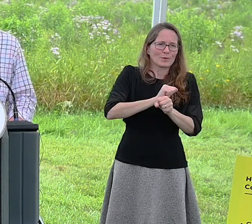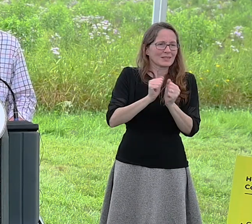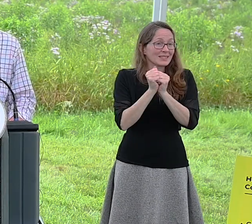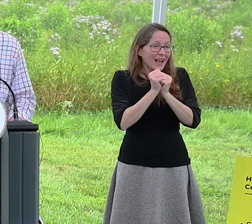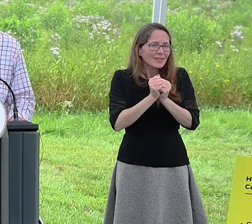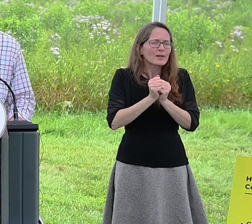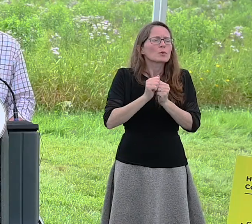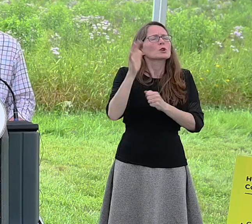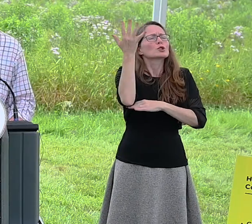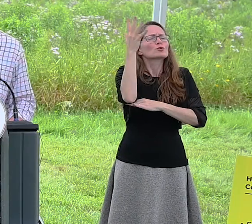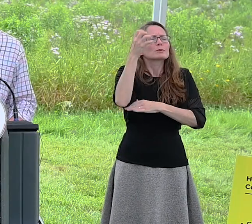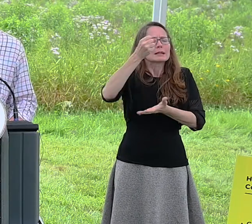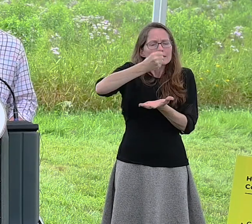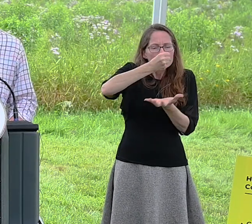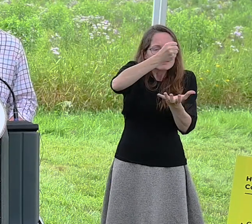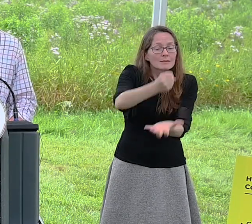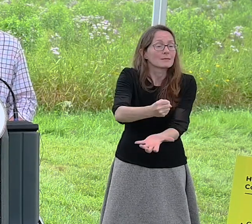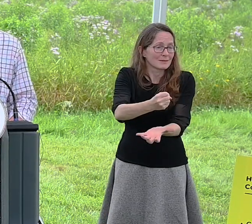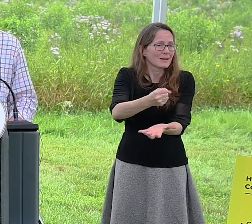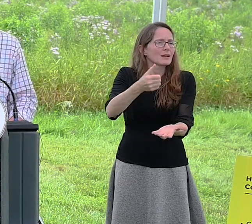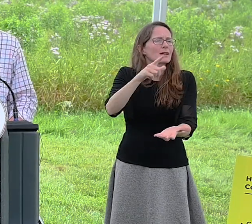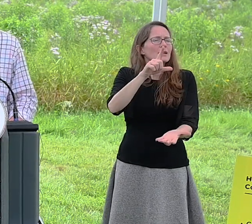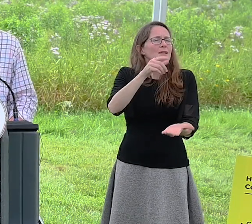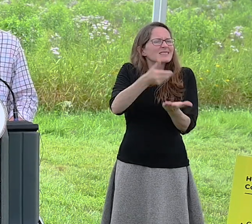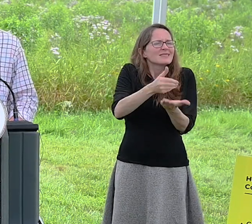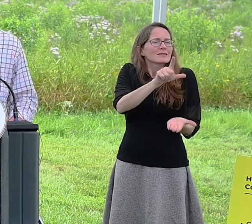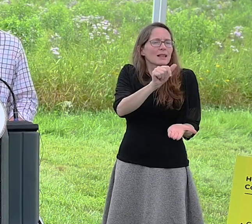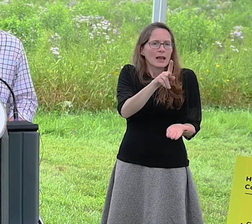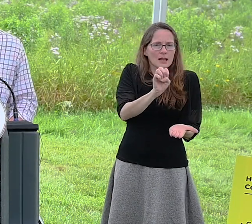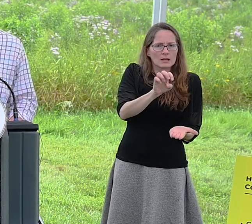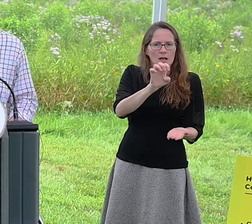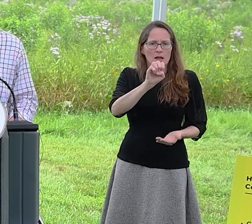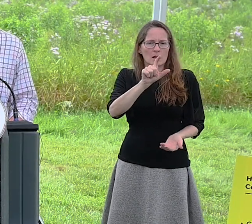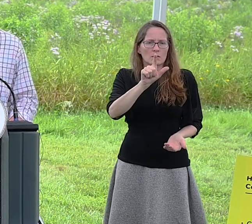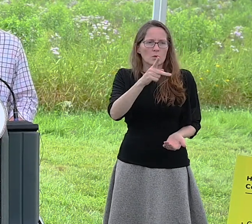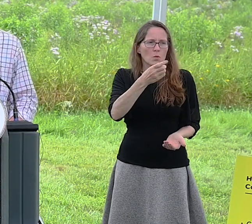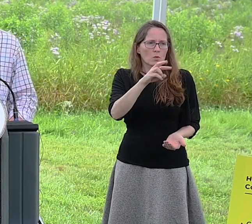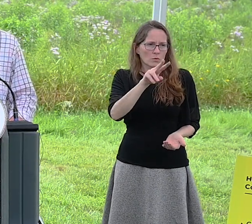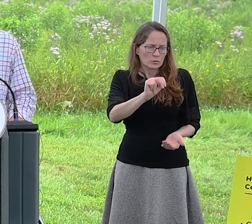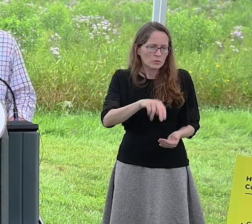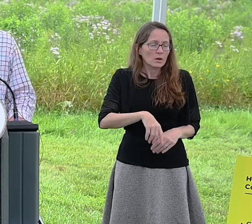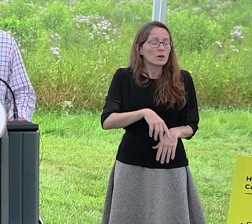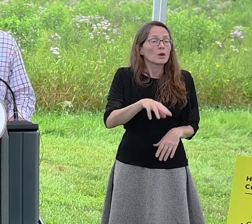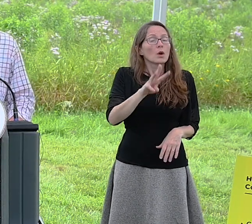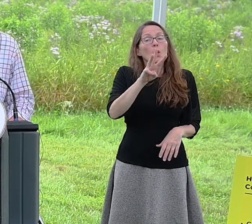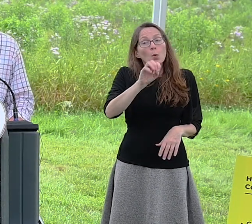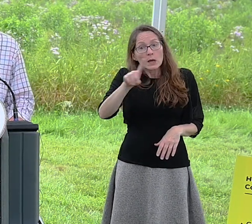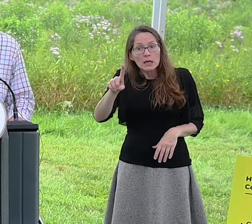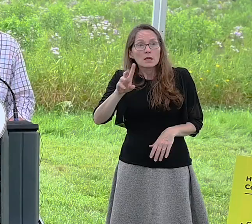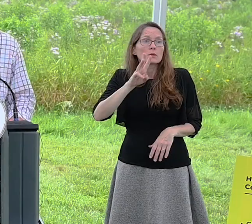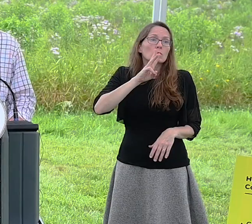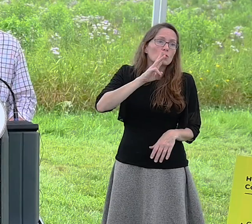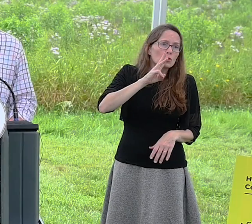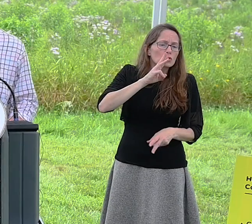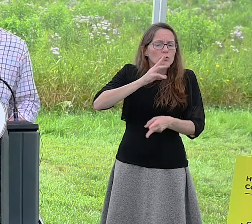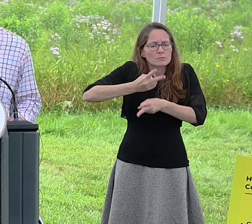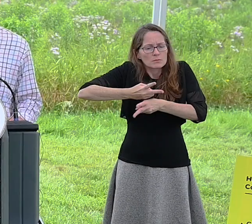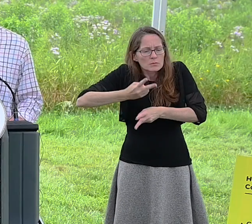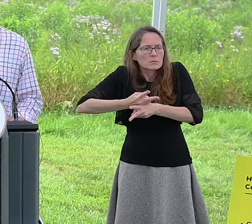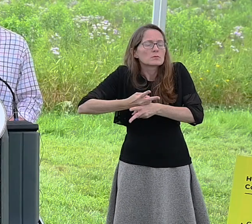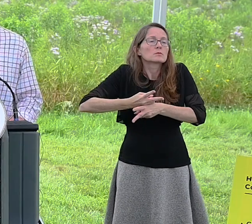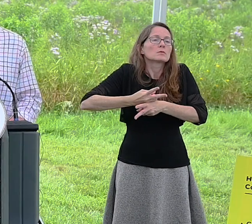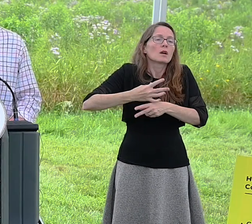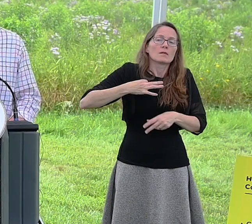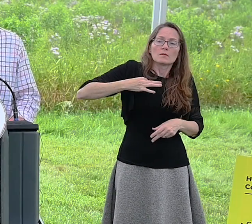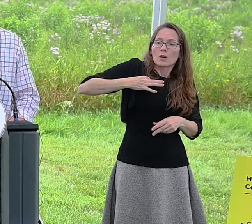above Lake Elkhorn with more than 350 trees planted. Our Weed Warrior training and joint tree savers and volunteer training programs